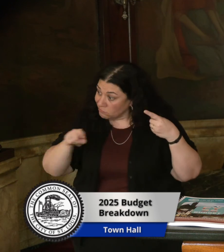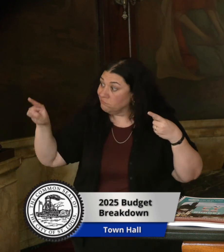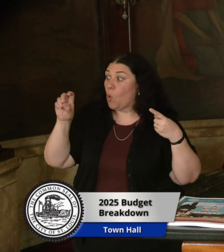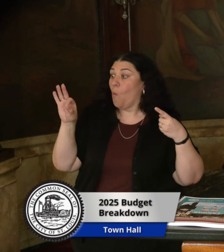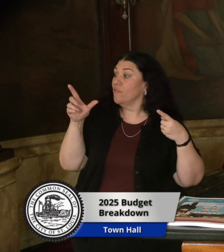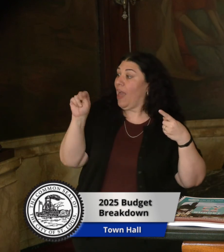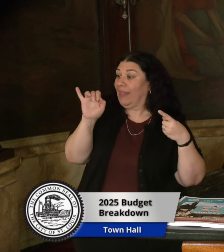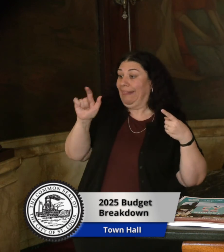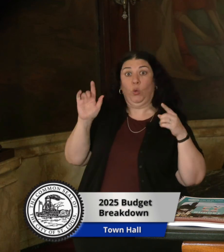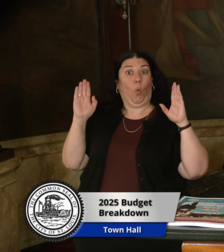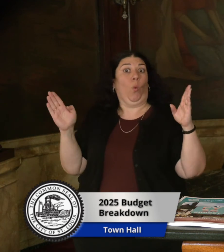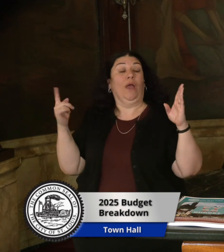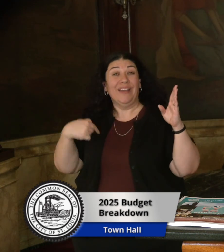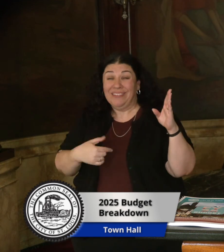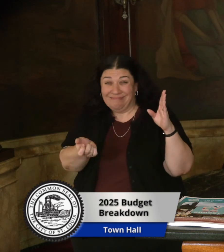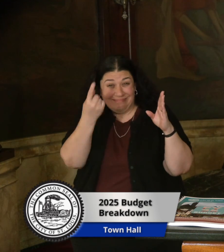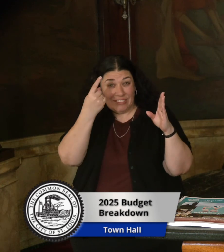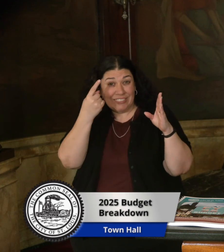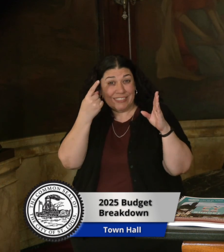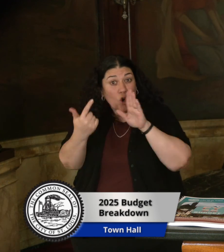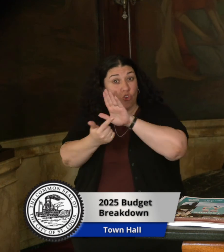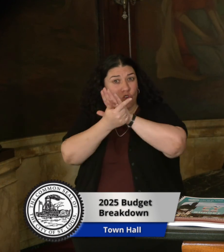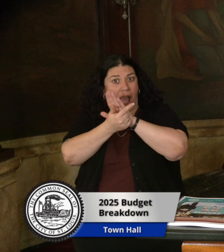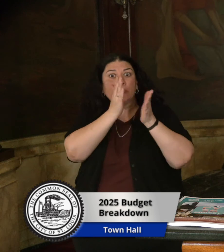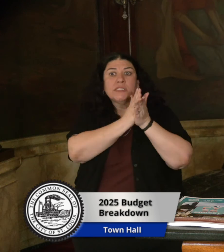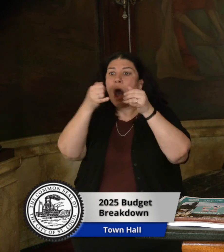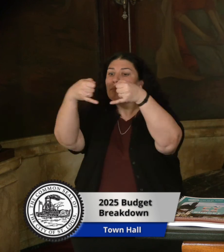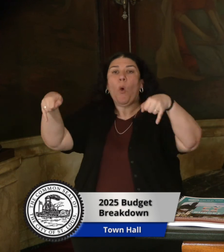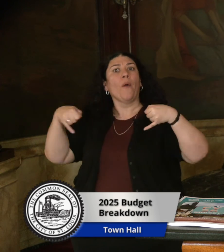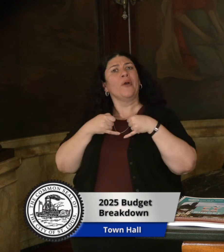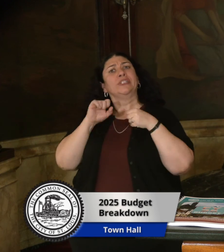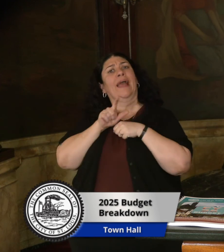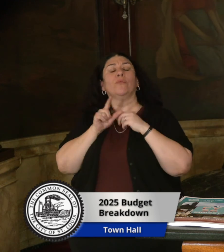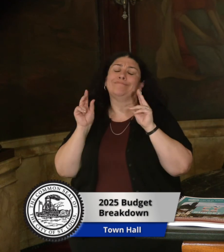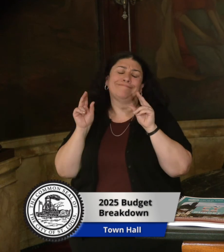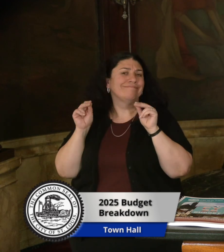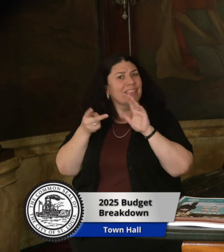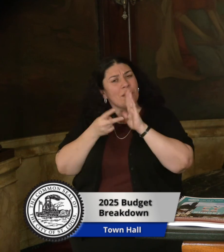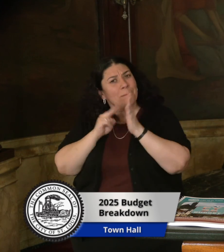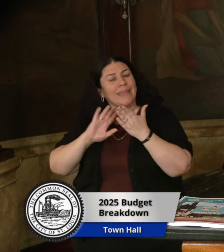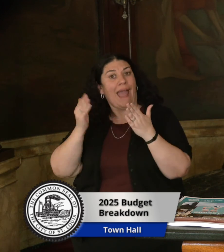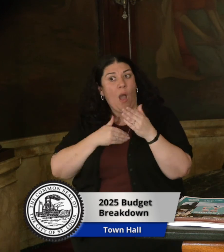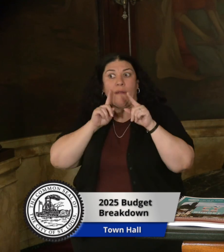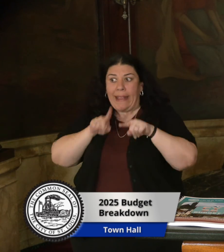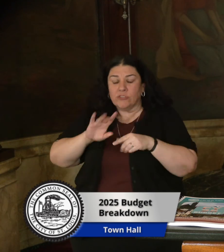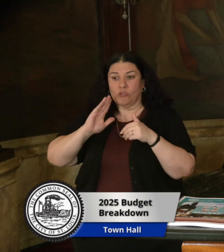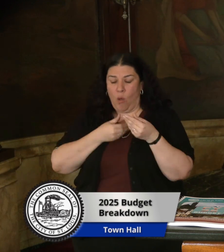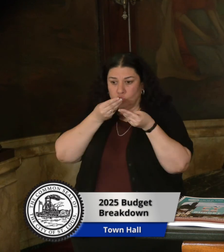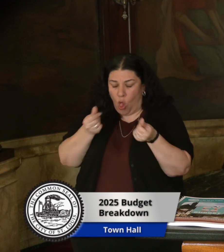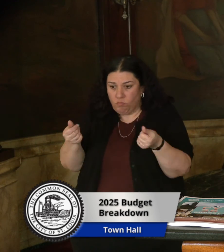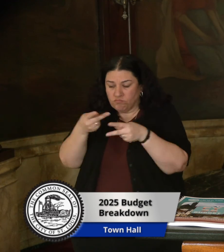Illinois, because we know that crime does not stop at our borders, and neither should our solutions. So we are working together to